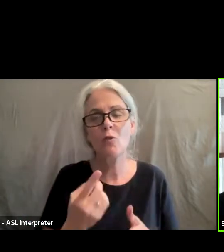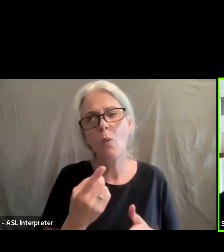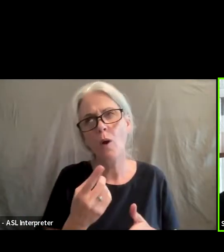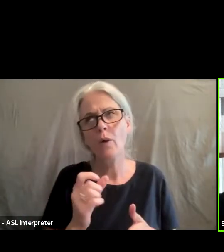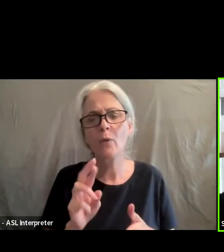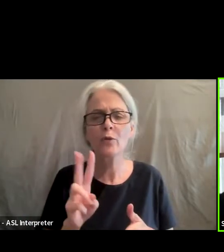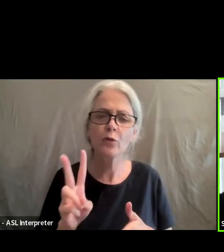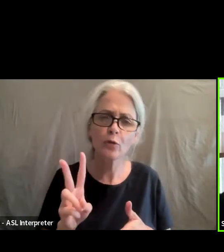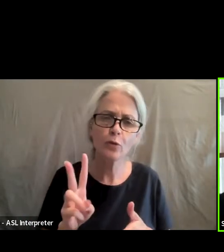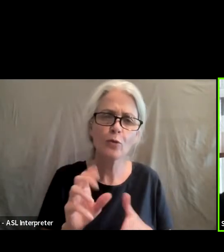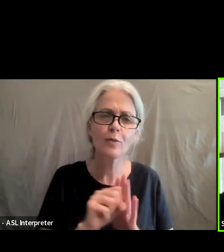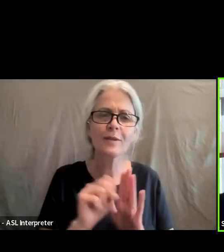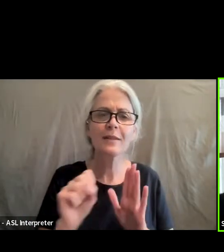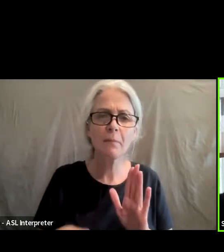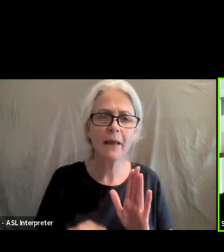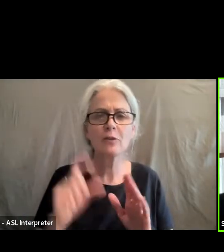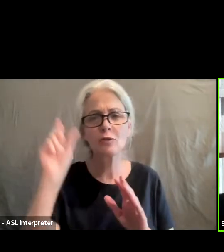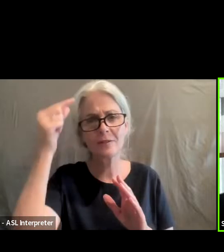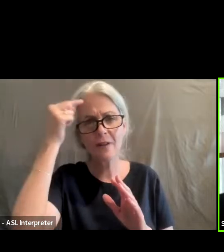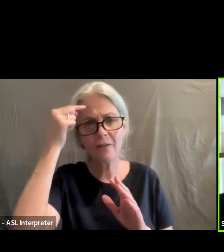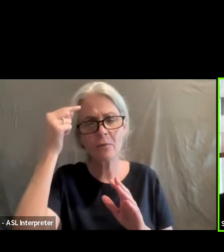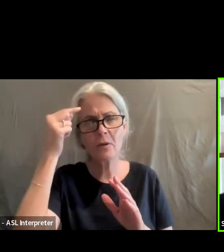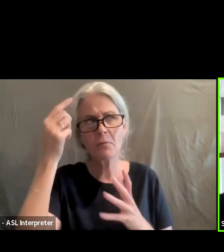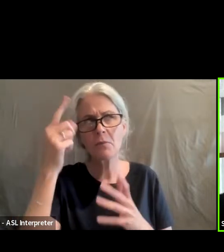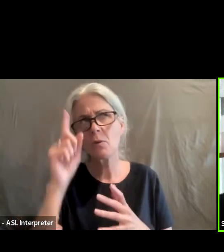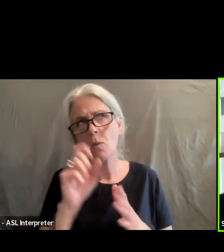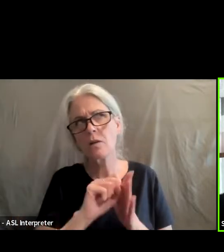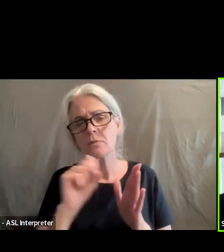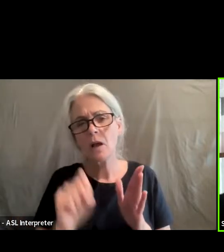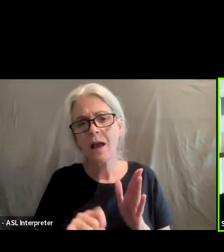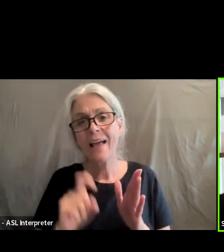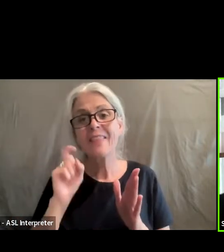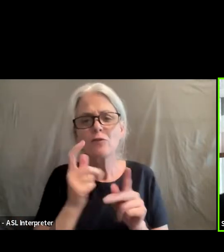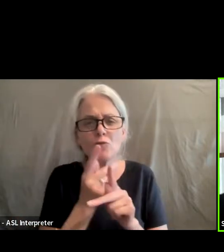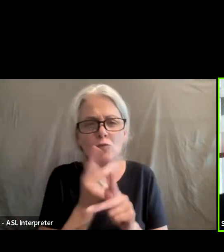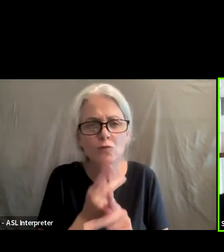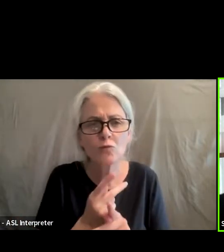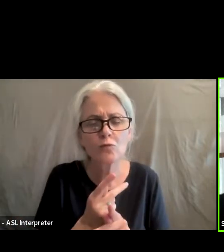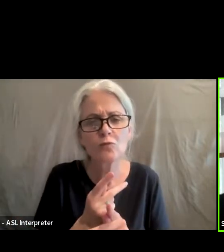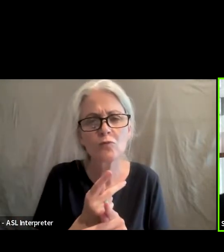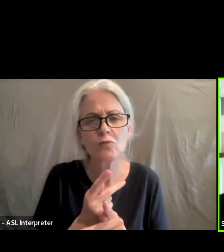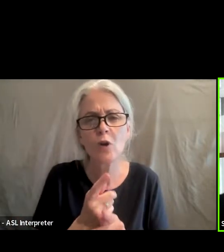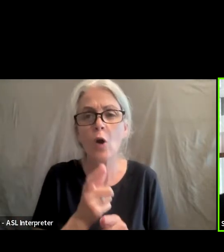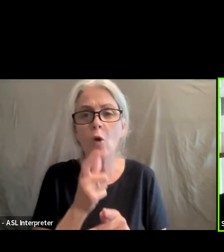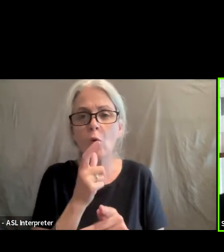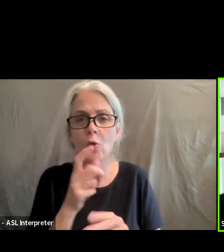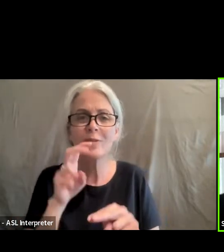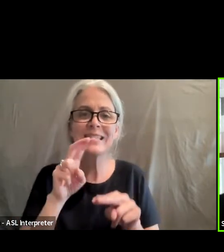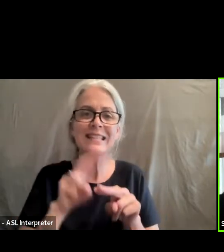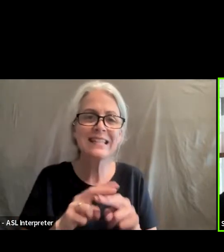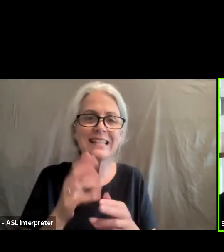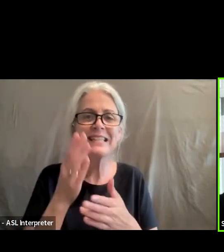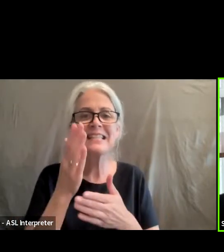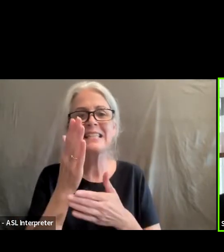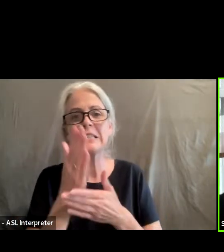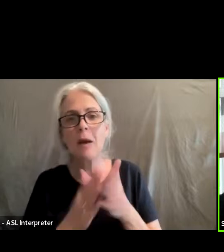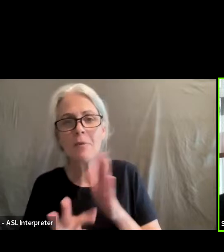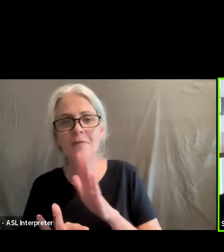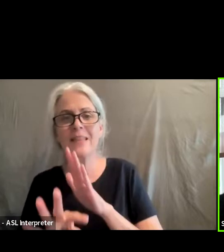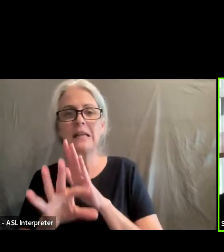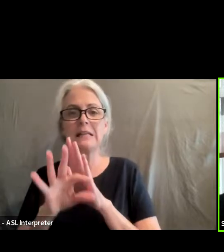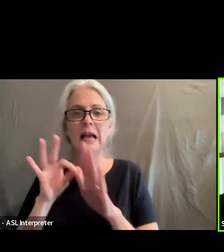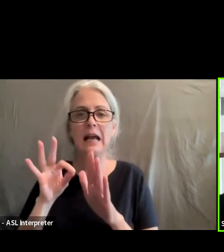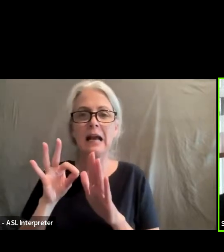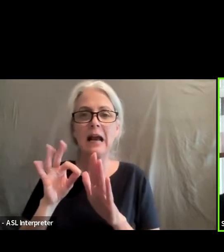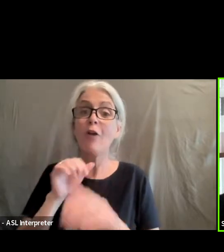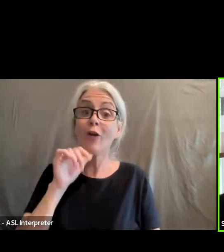government semesters, I think probably 1 semester, and they need to figure out who sits in some of the seats that are elected. So they're not going to